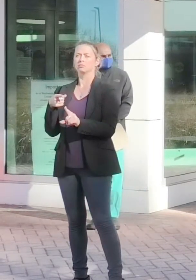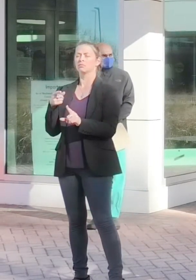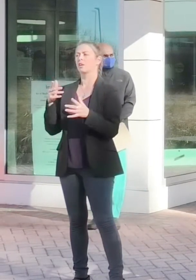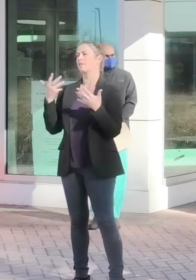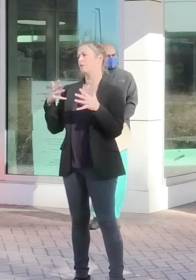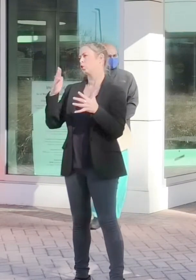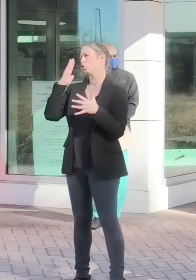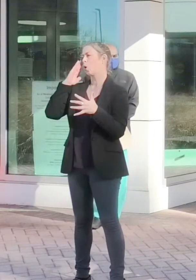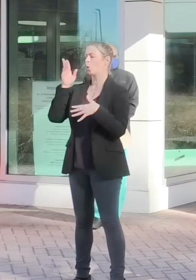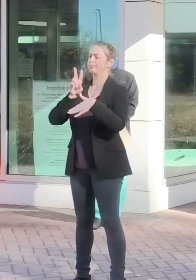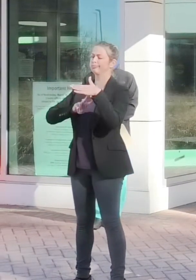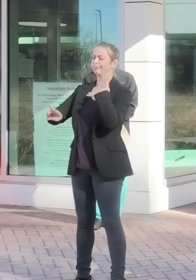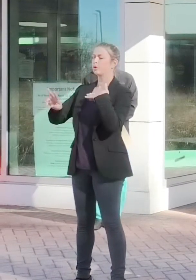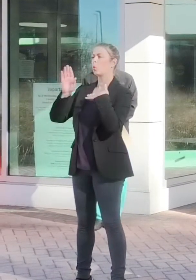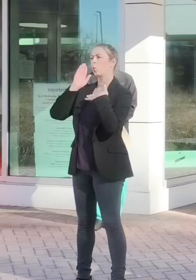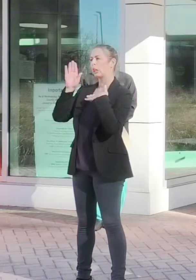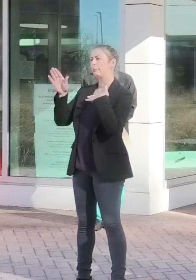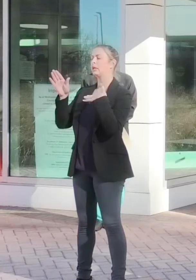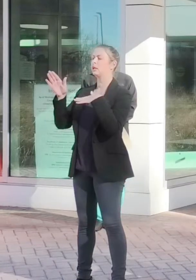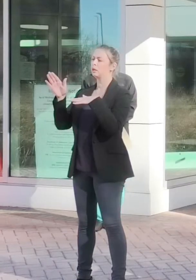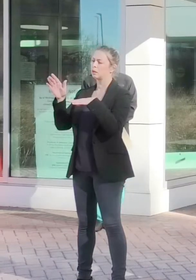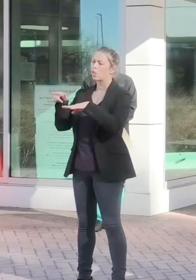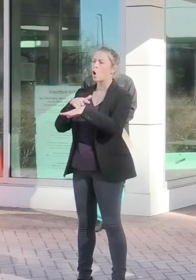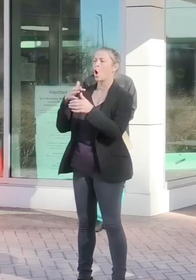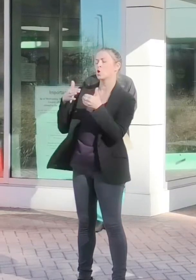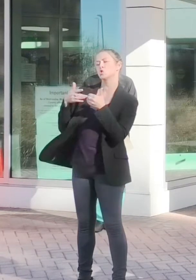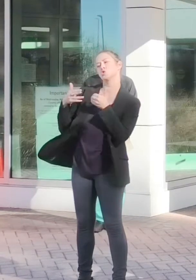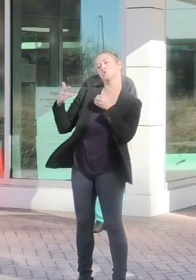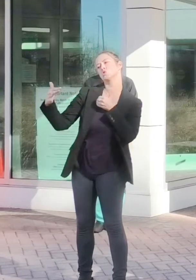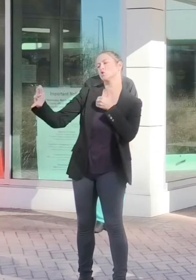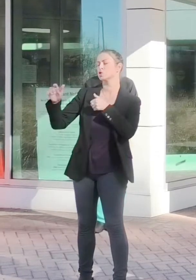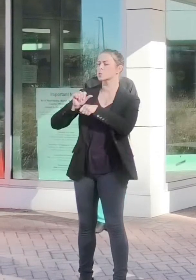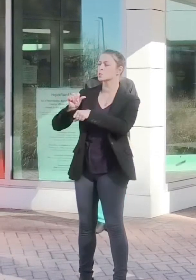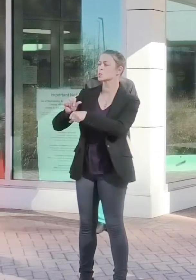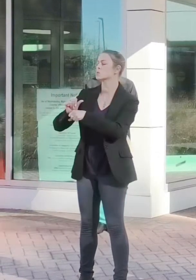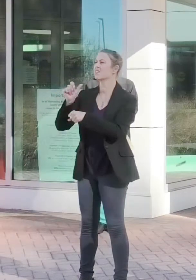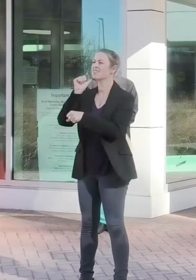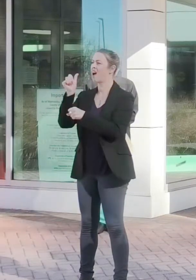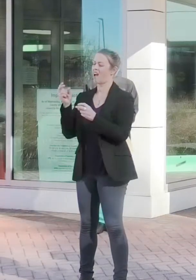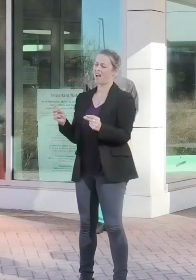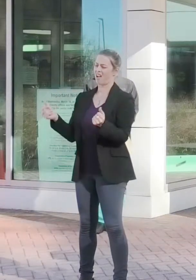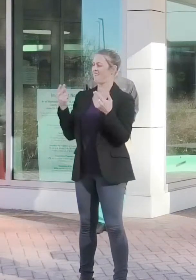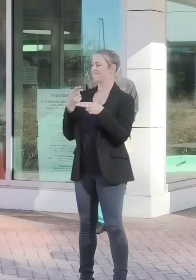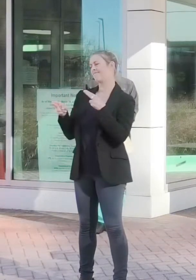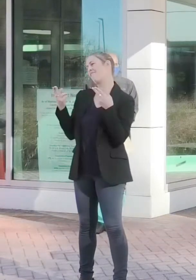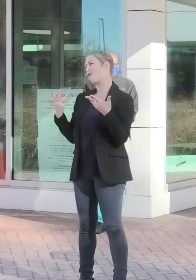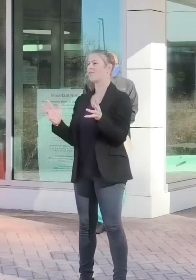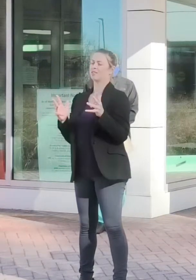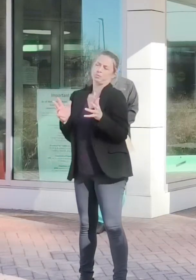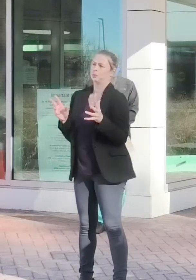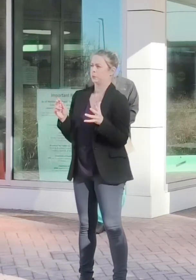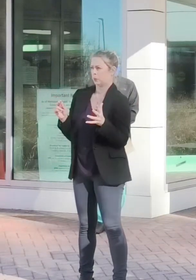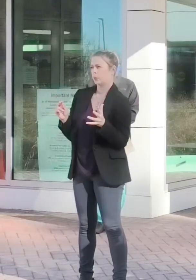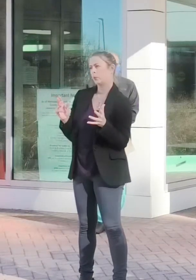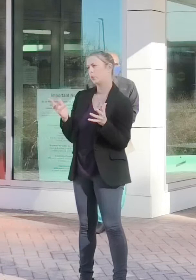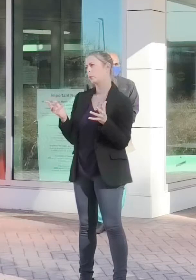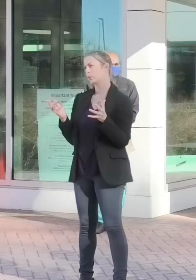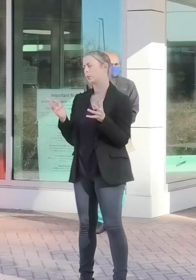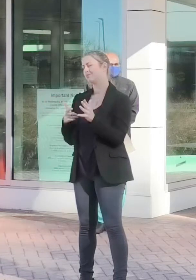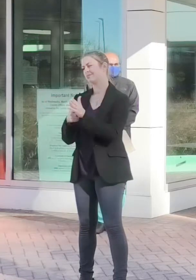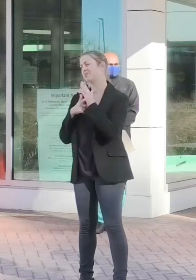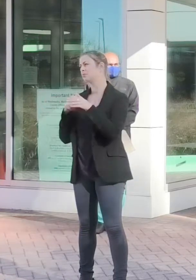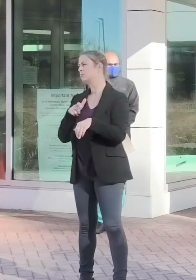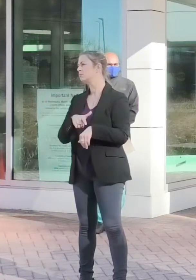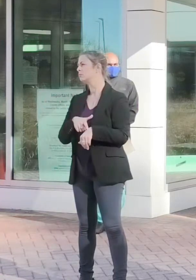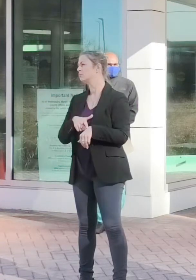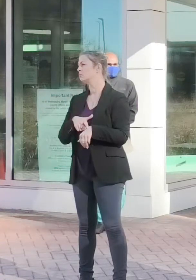be a marathon and not a sprint. We know that people are weary of masks, physical distancing,